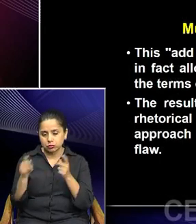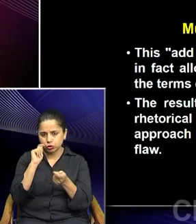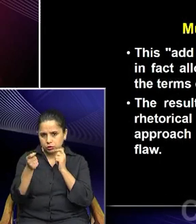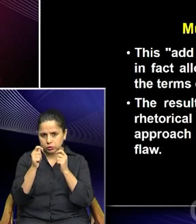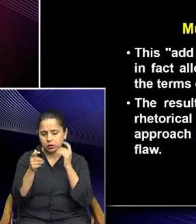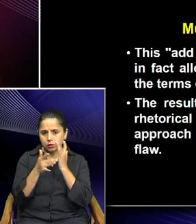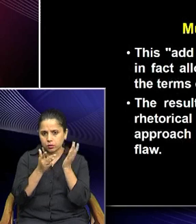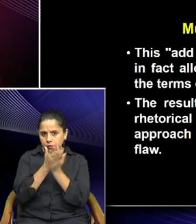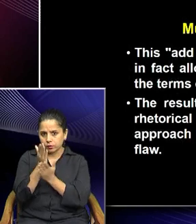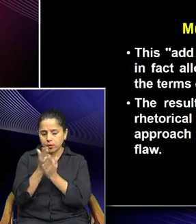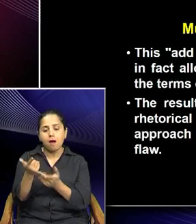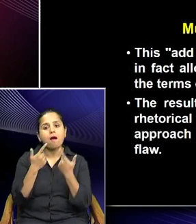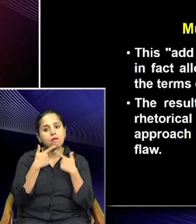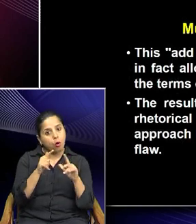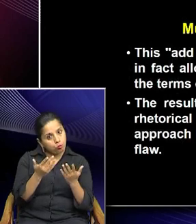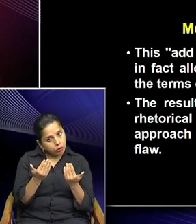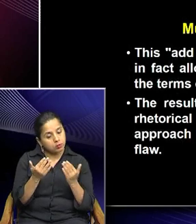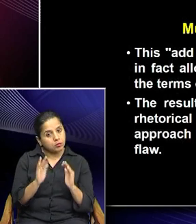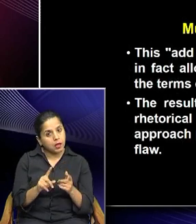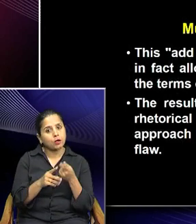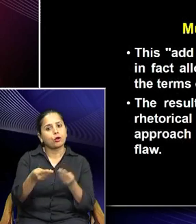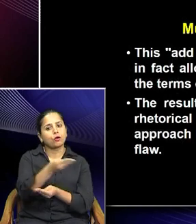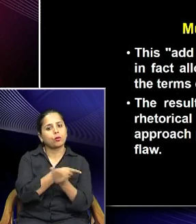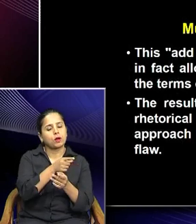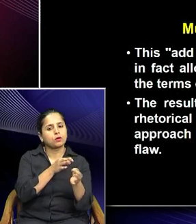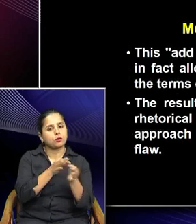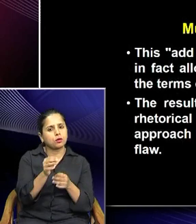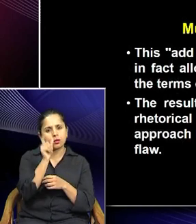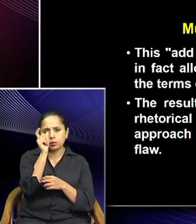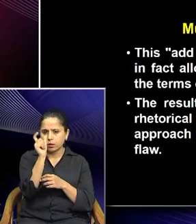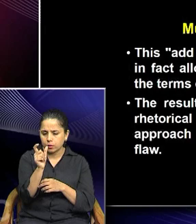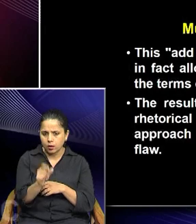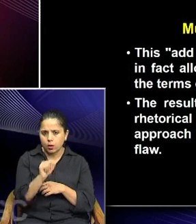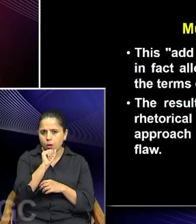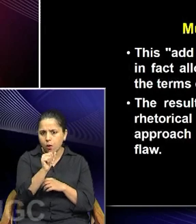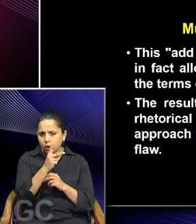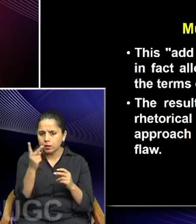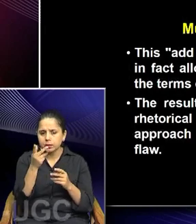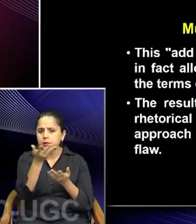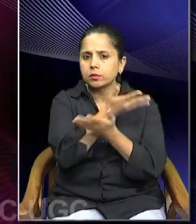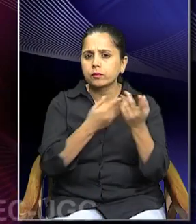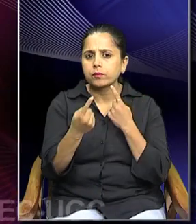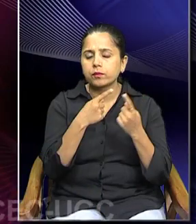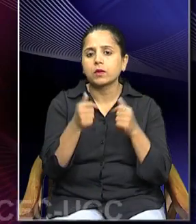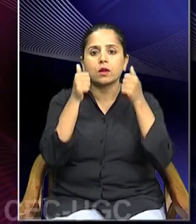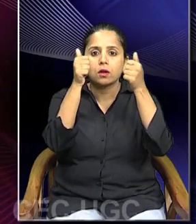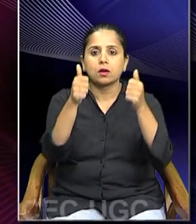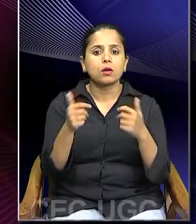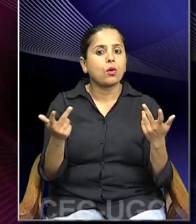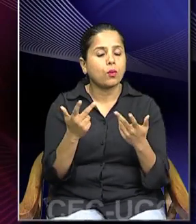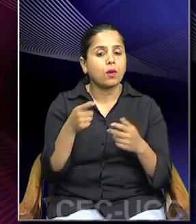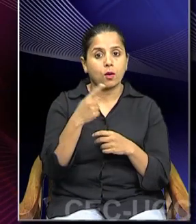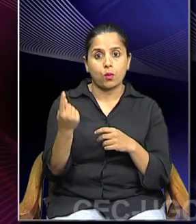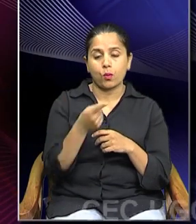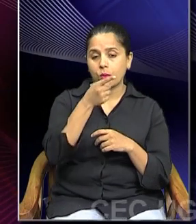fact, allows economics to define the terms of the discourse. The result is not just